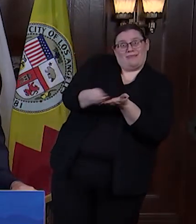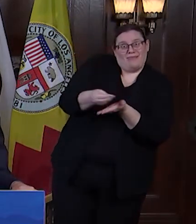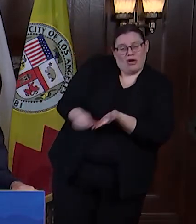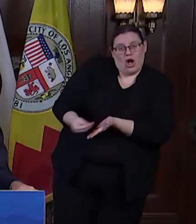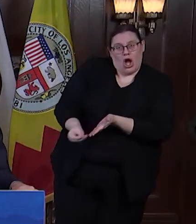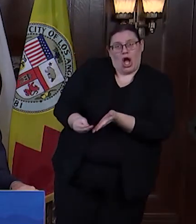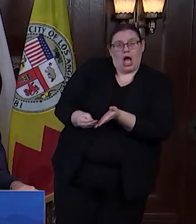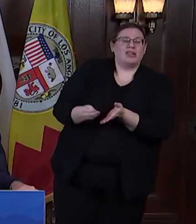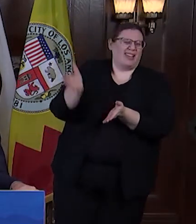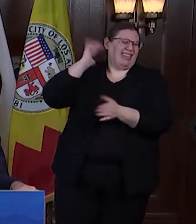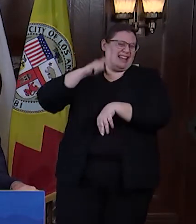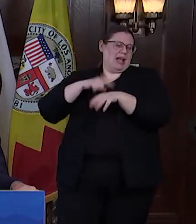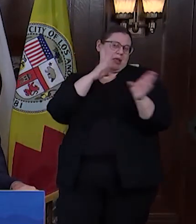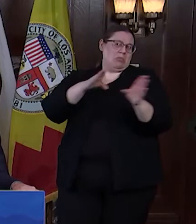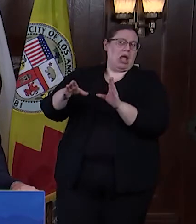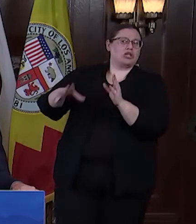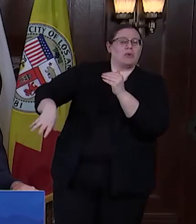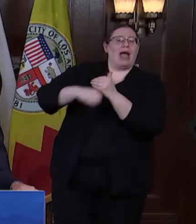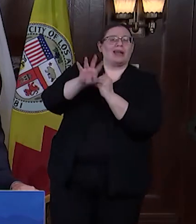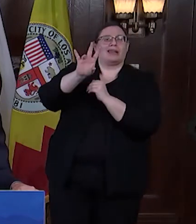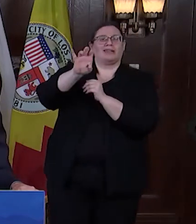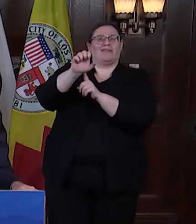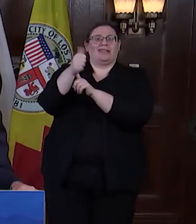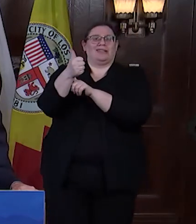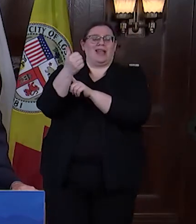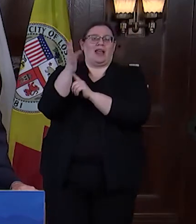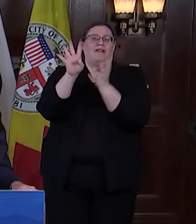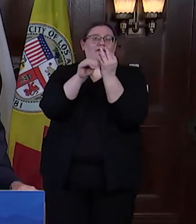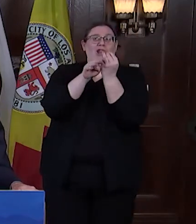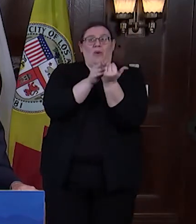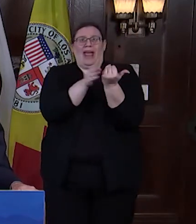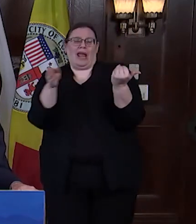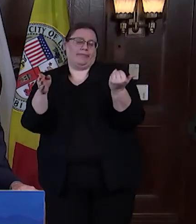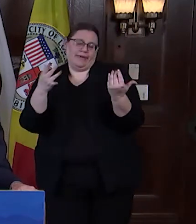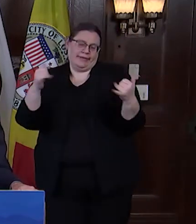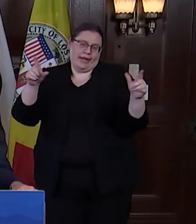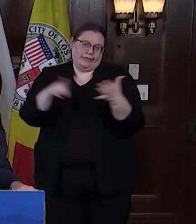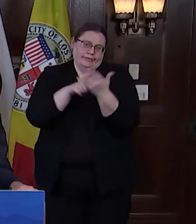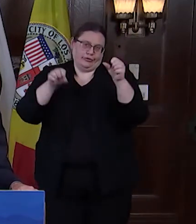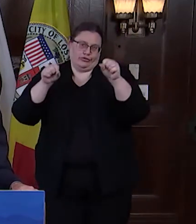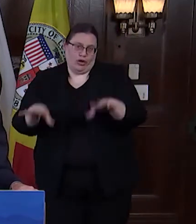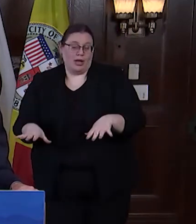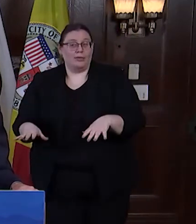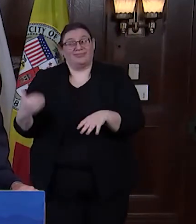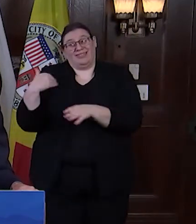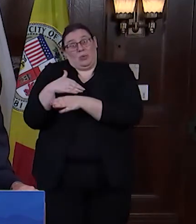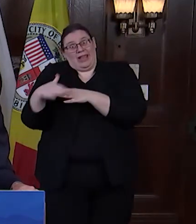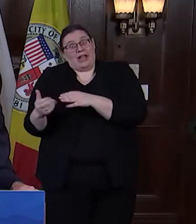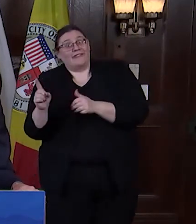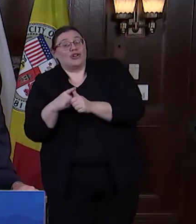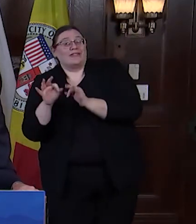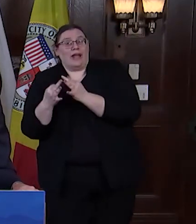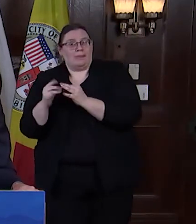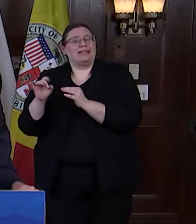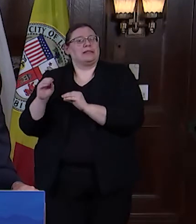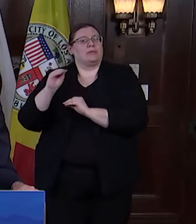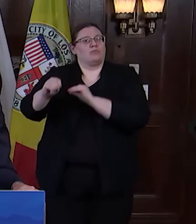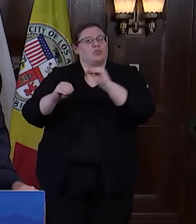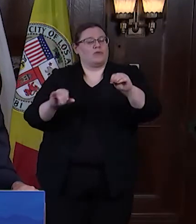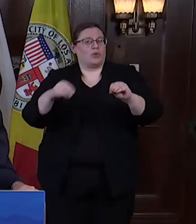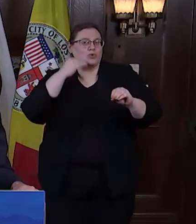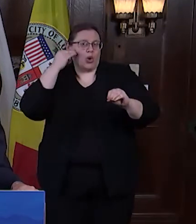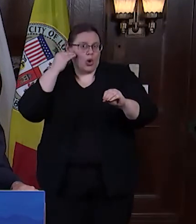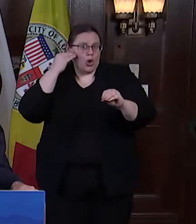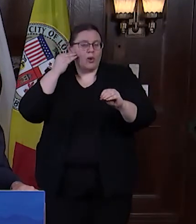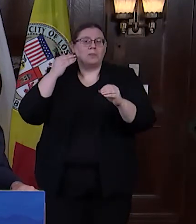planned then extension of the 710 freeway that won't be happening. Over the weekend, the first families moved into these homes. They'll have